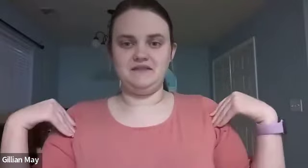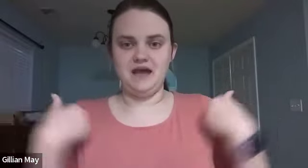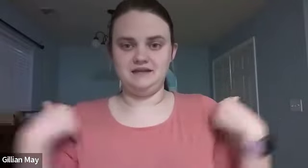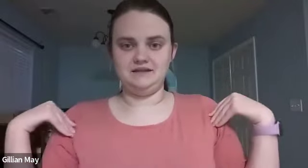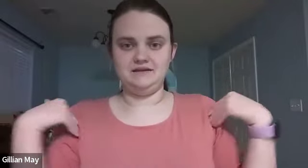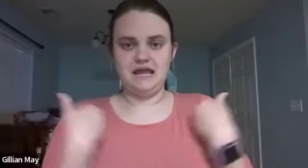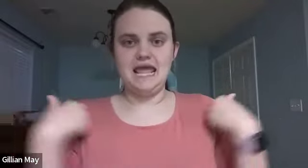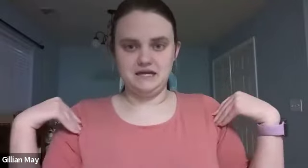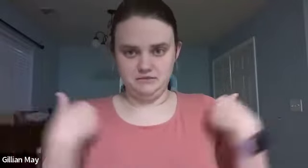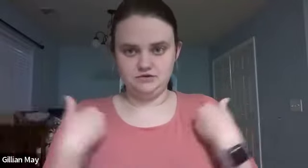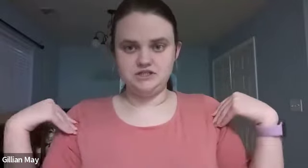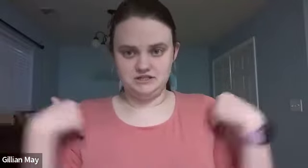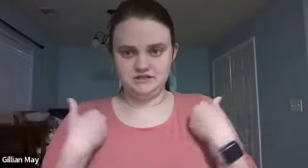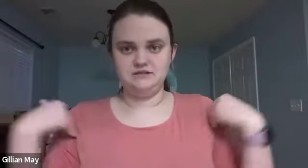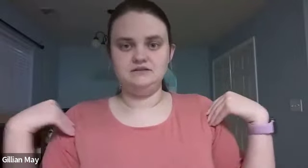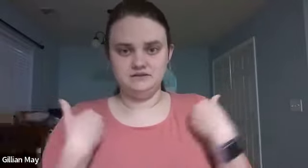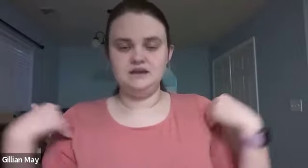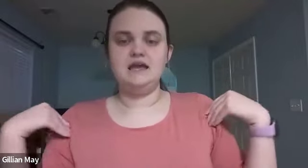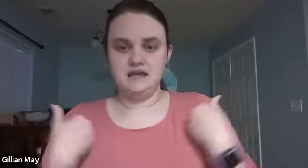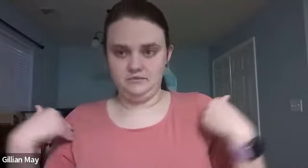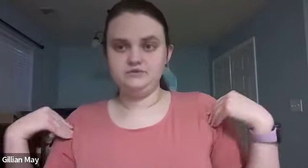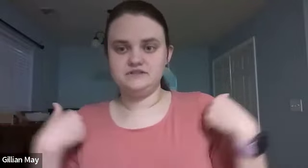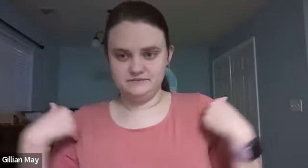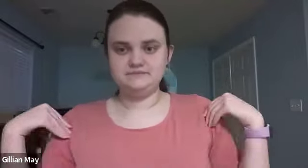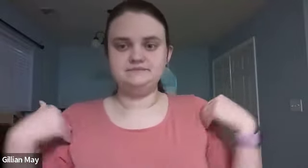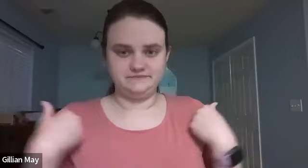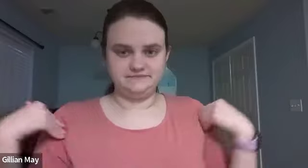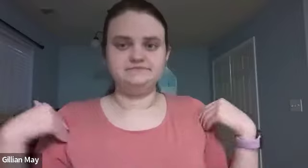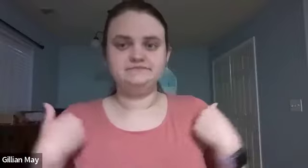that hand motion. Animals.